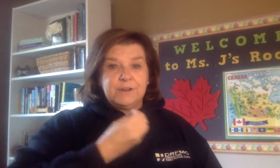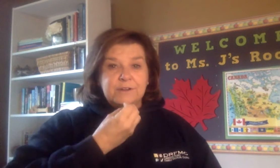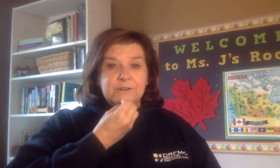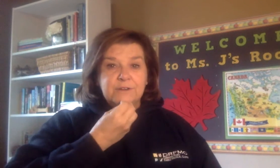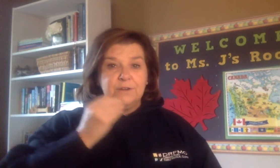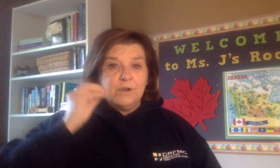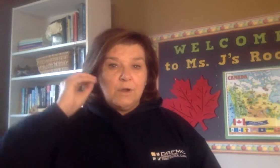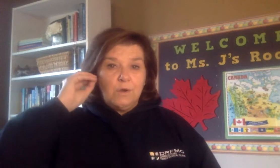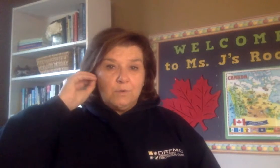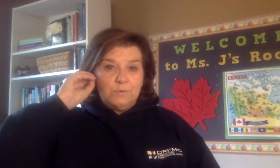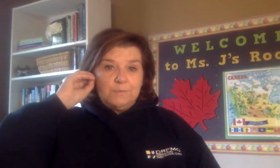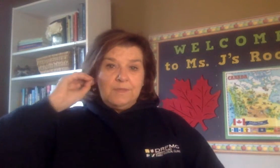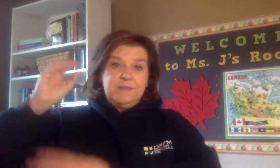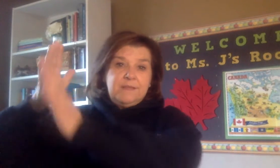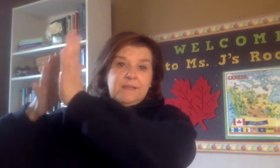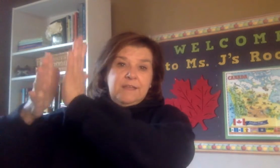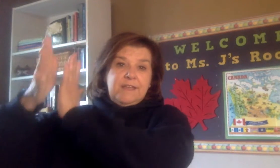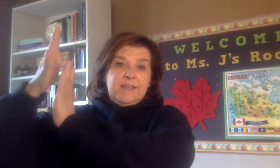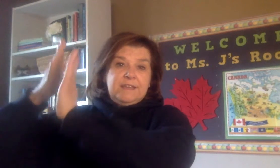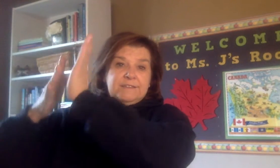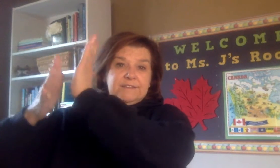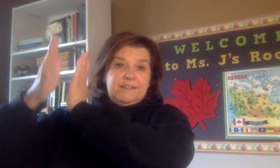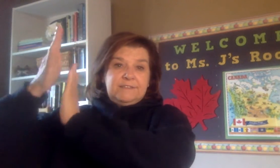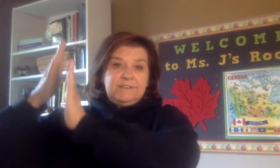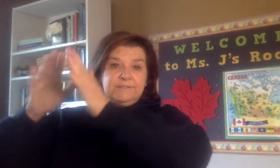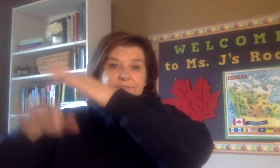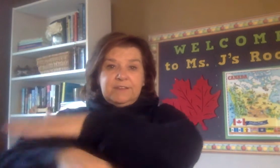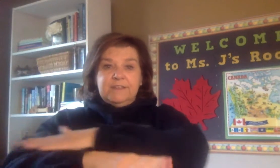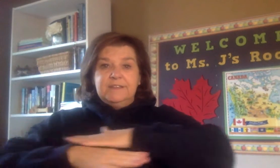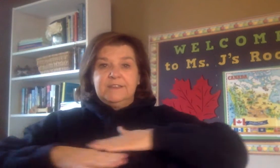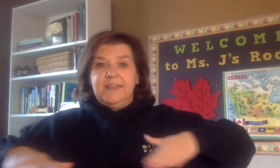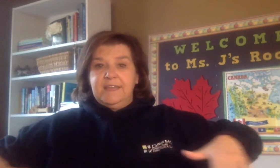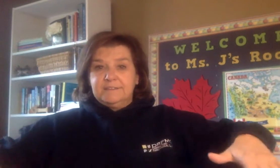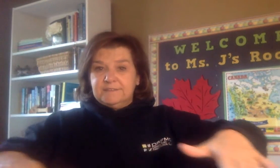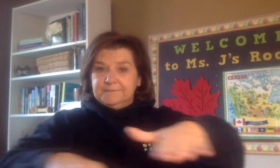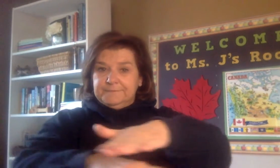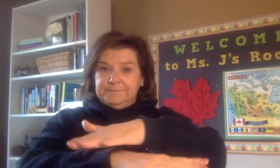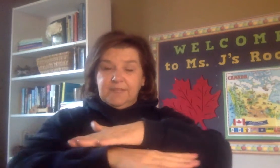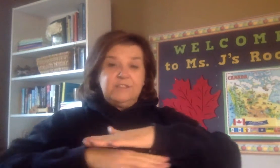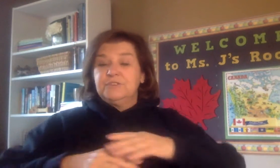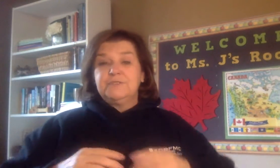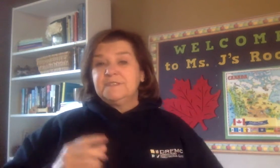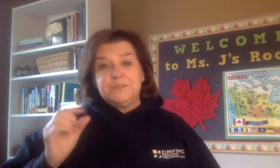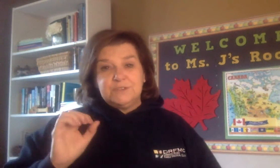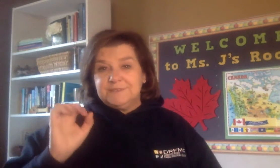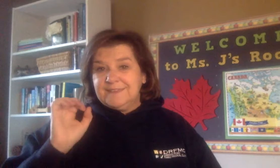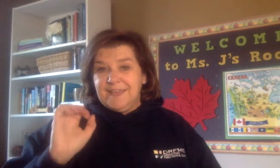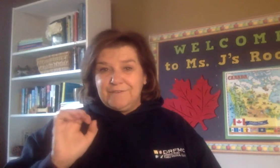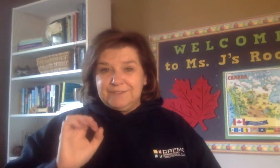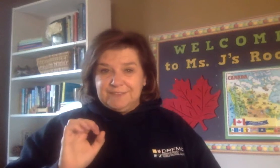our, home, and native, land. And you'll notice that we don't say every